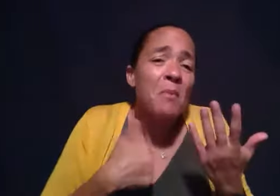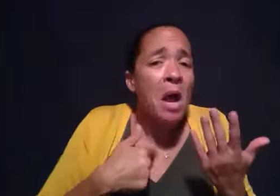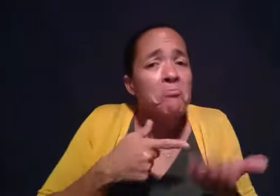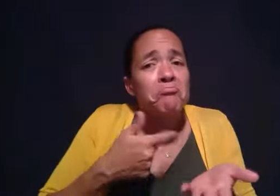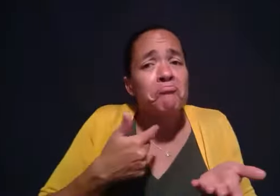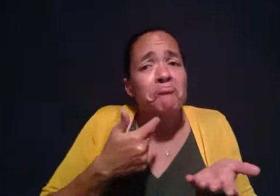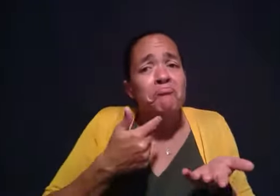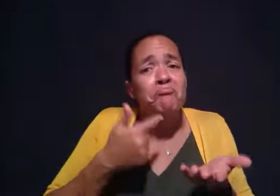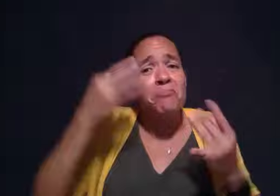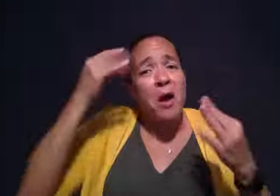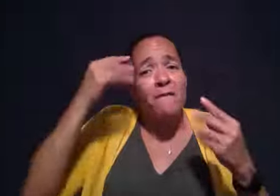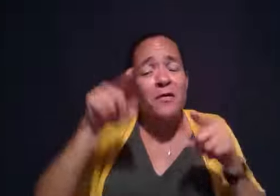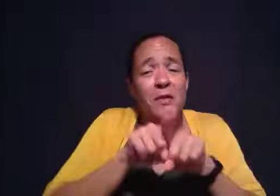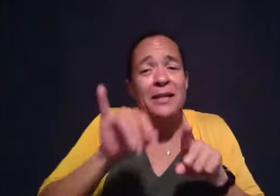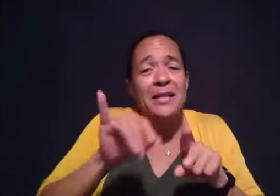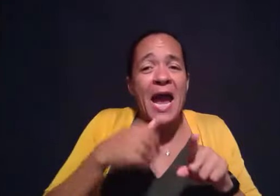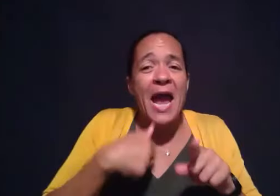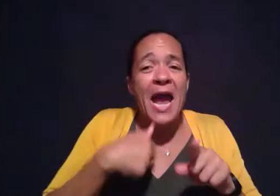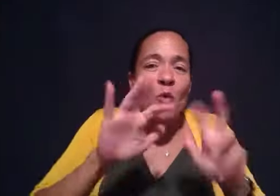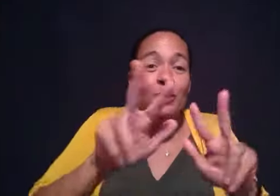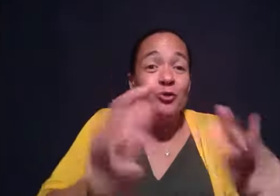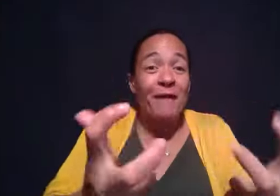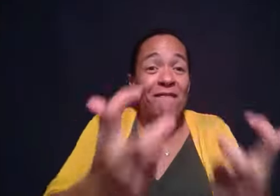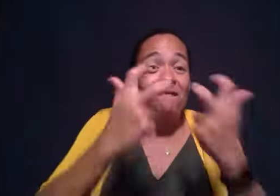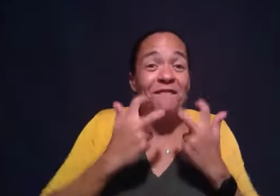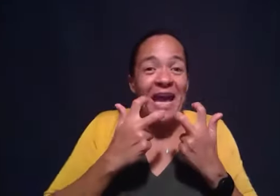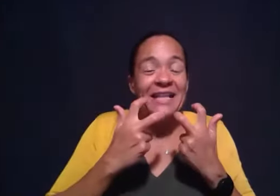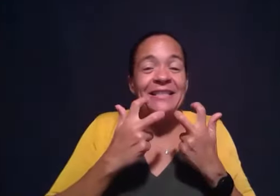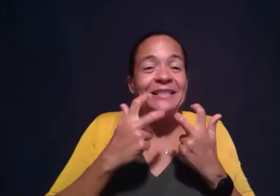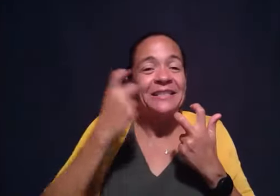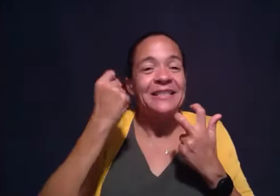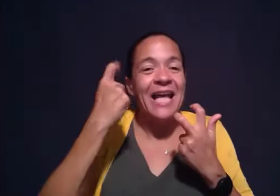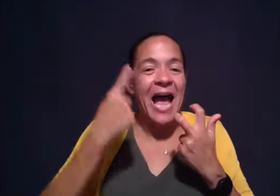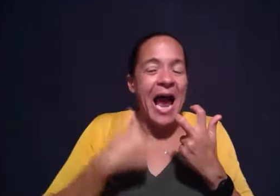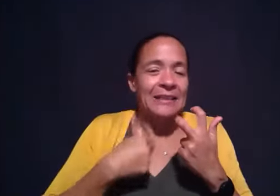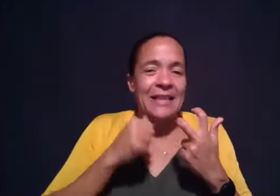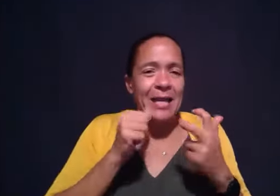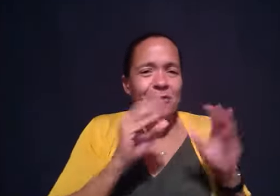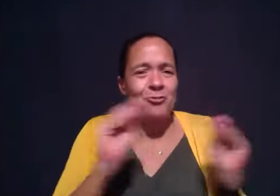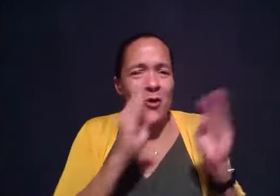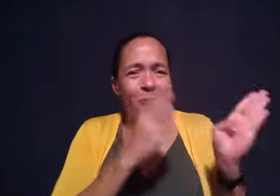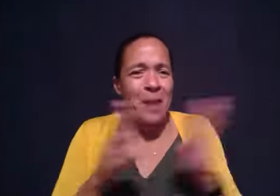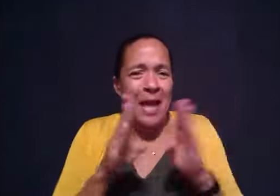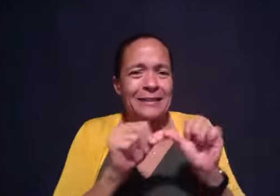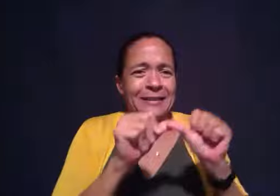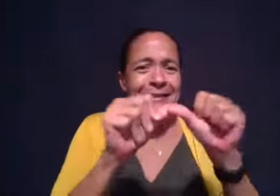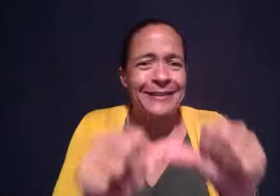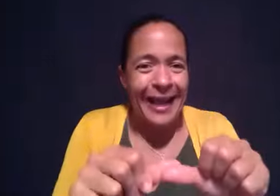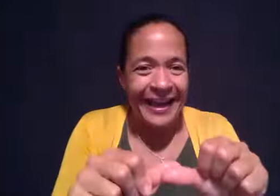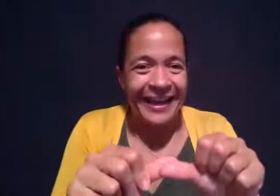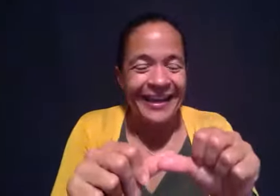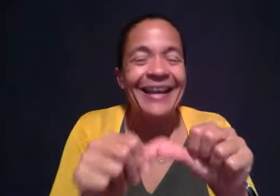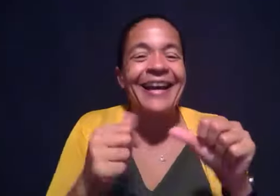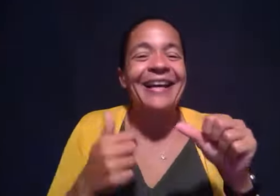you investing in me if I wasn't really going to stay. And so I started thinking about this guy that I knew who